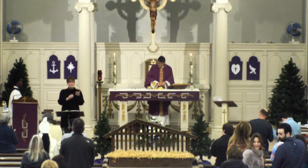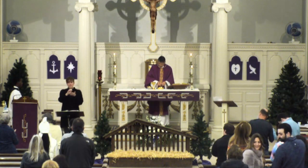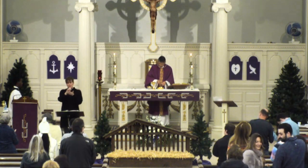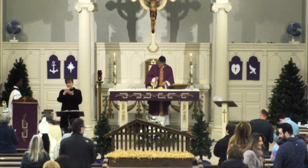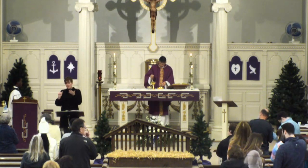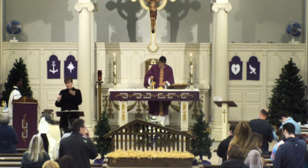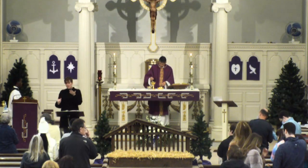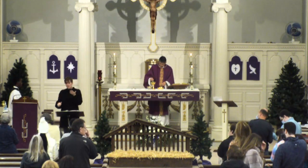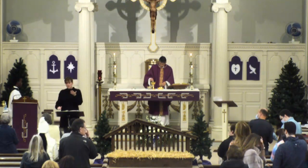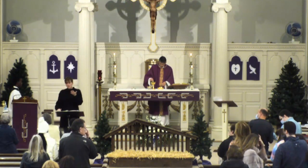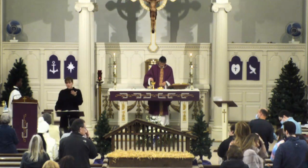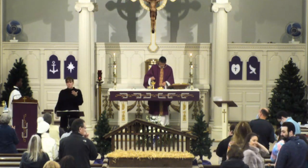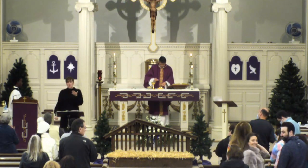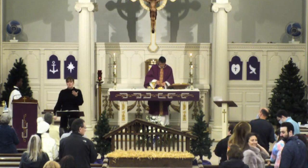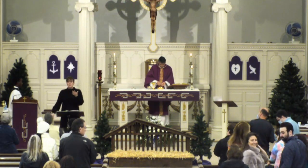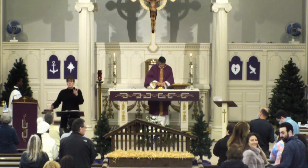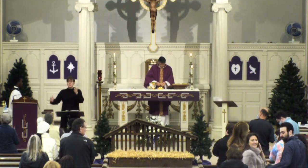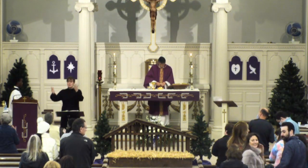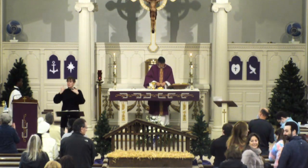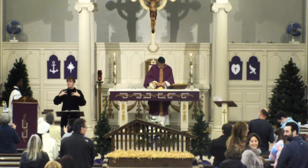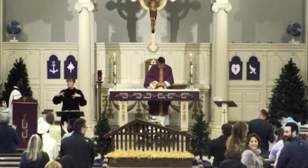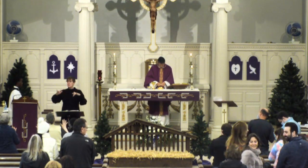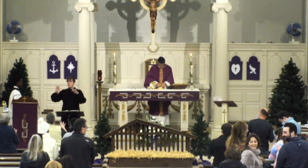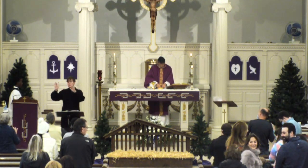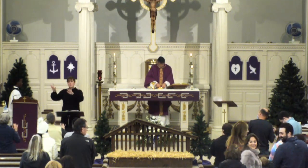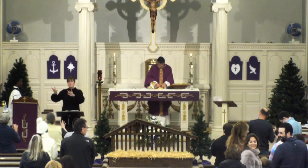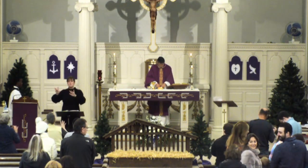Vitalis peccata mundi,